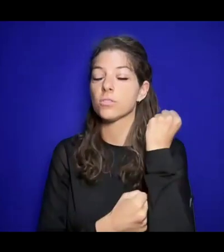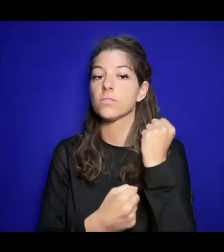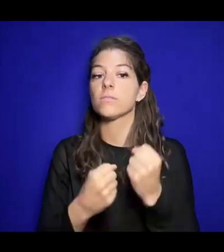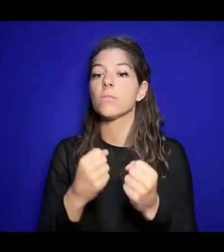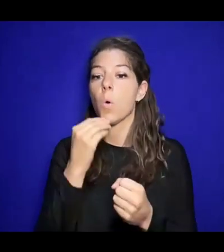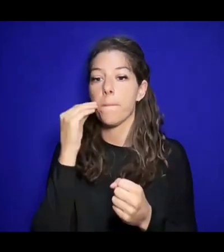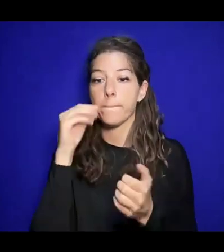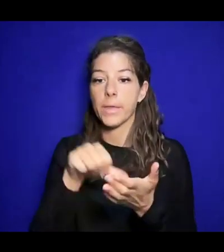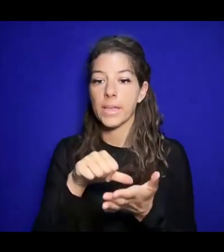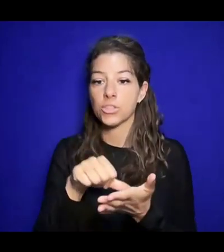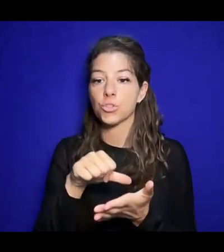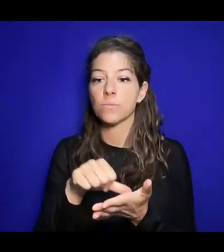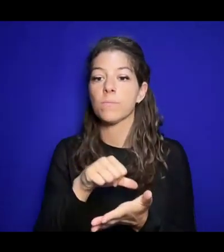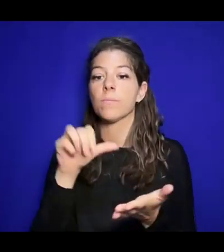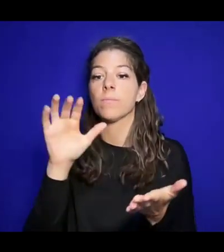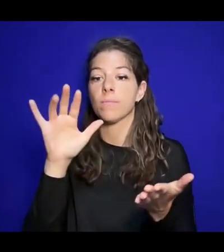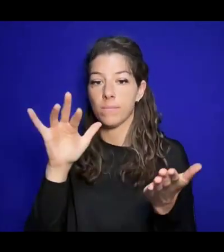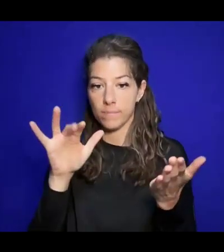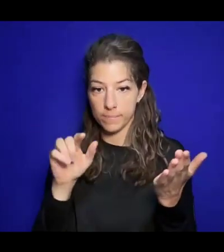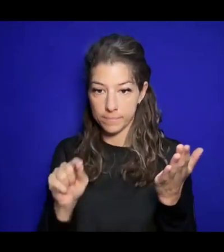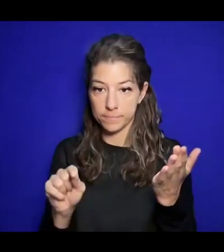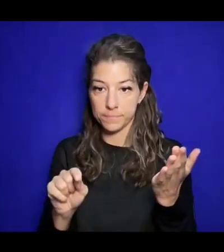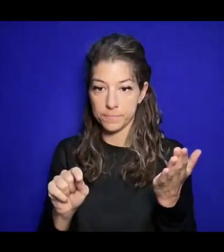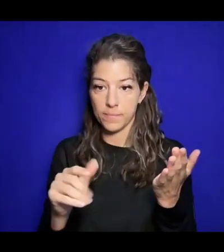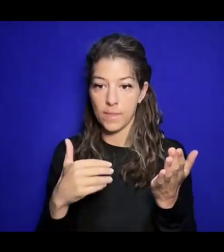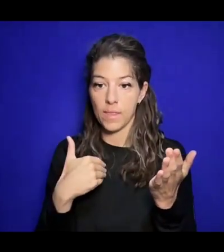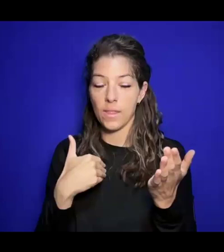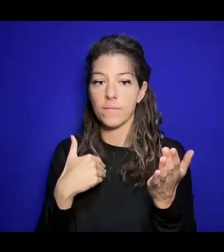home page, scroll down to the bottom of the page. There's a